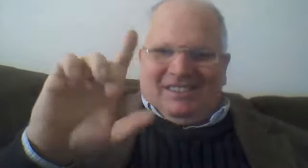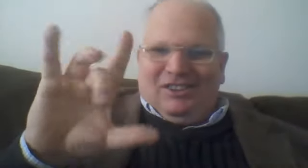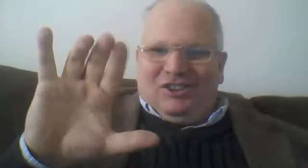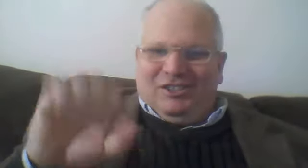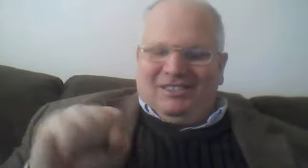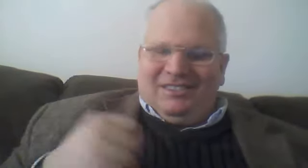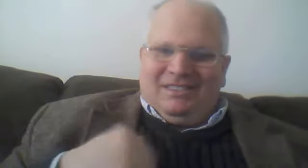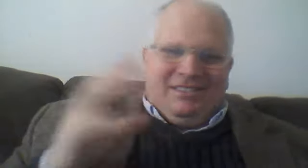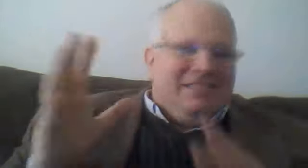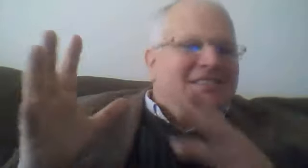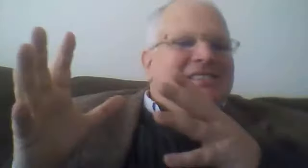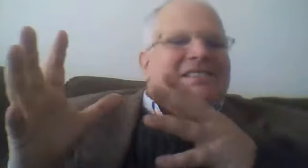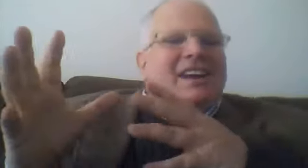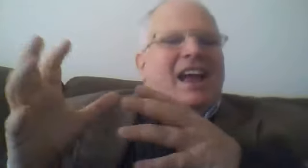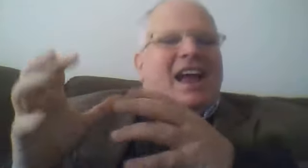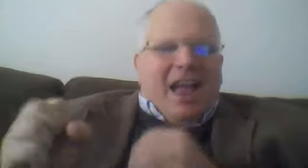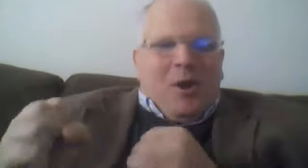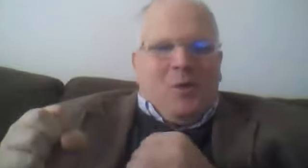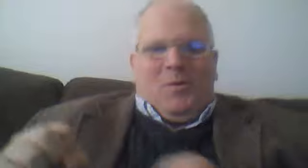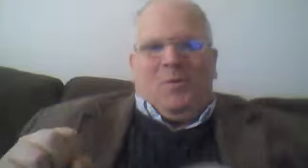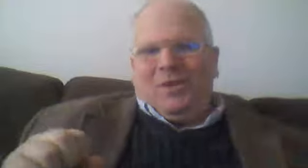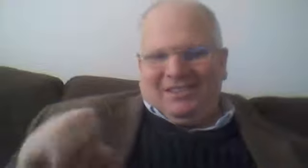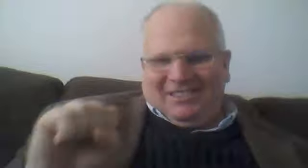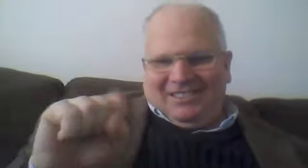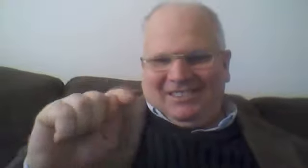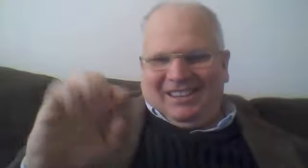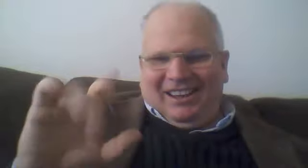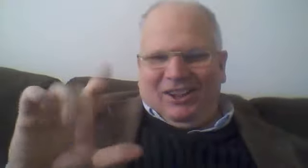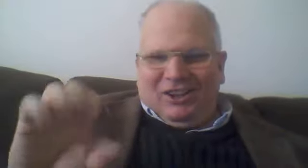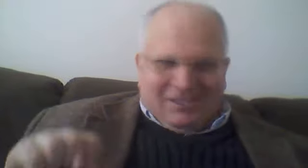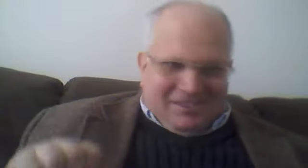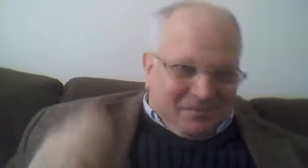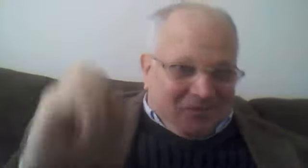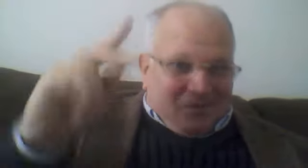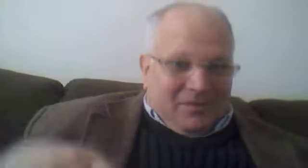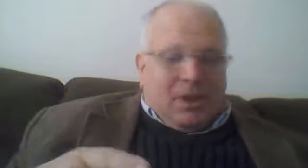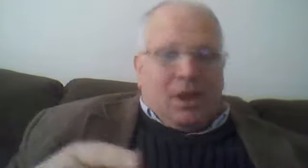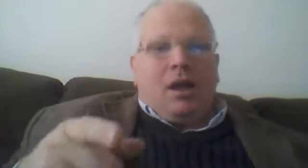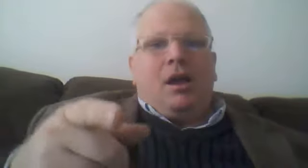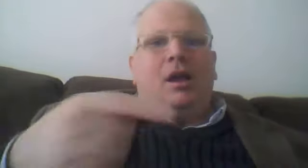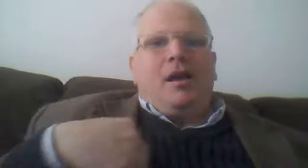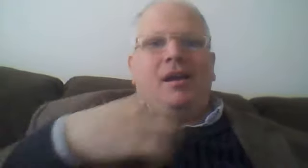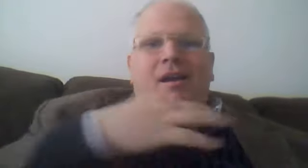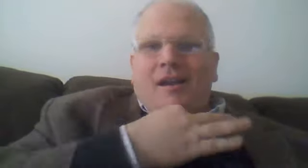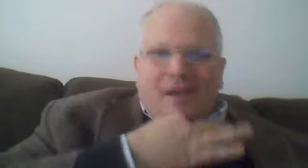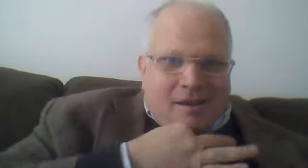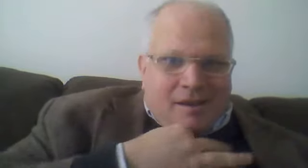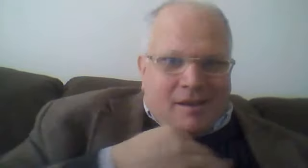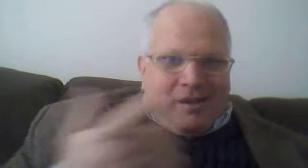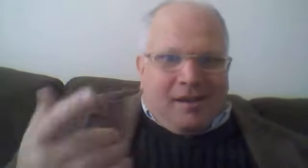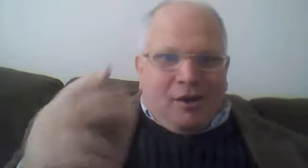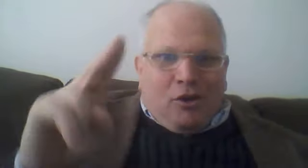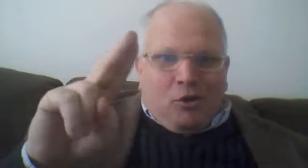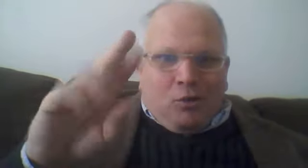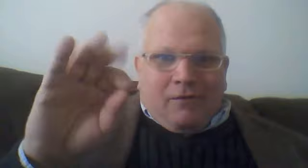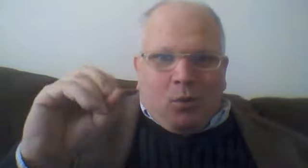was great. I told everyone about it. Double thumbs up. Still sort your laundry into multiple loads? Michelle's color catcher? Now